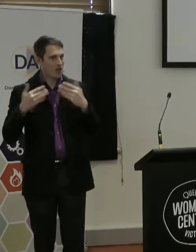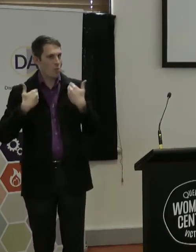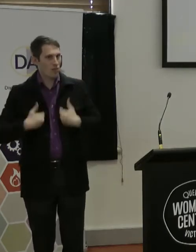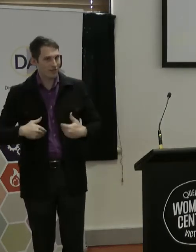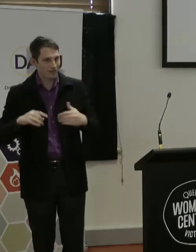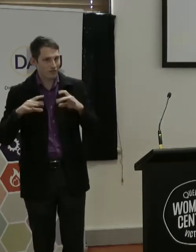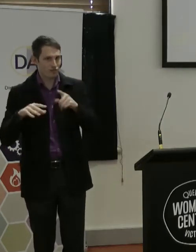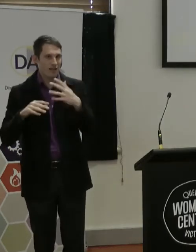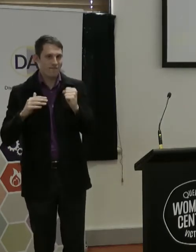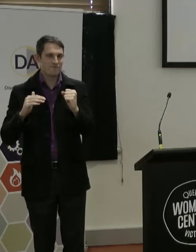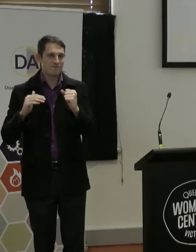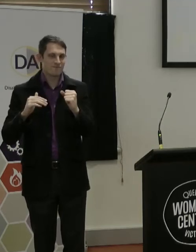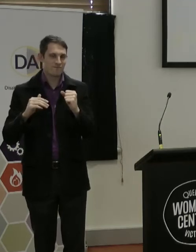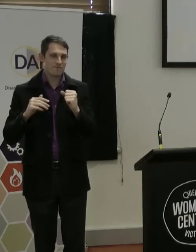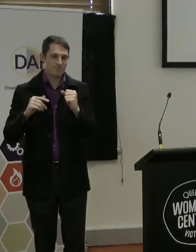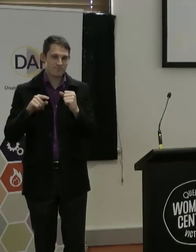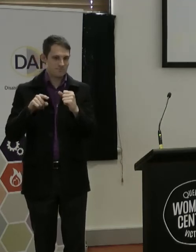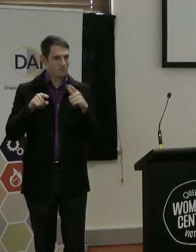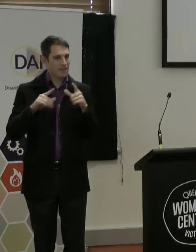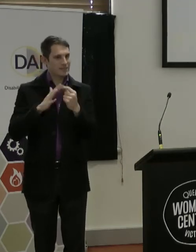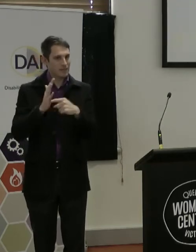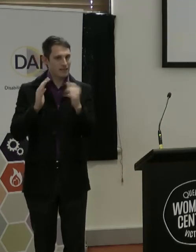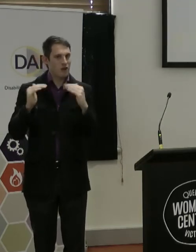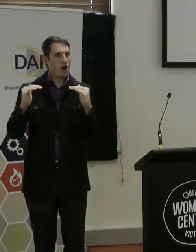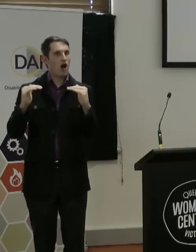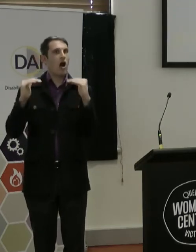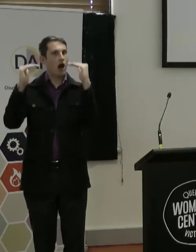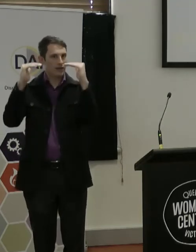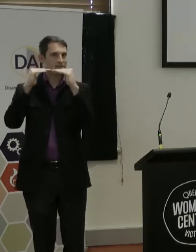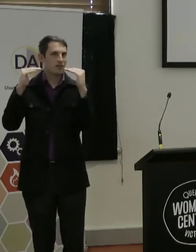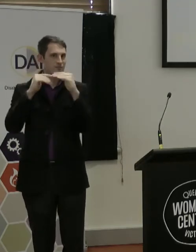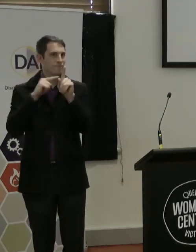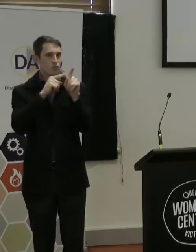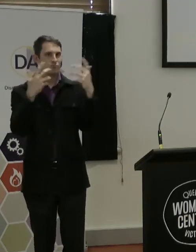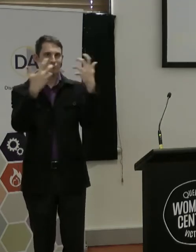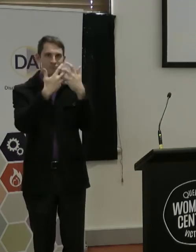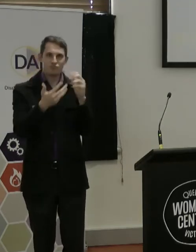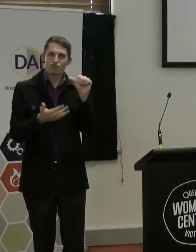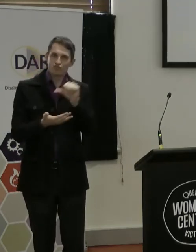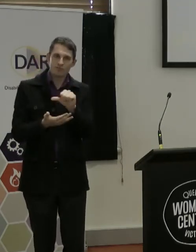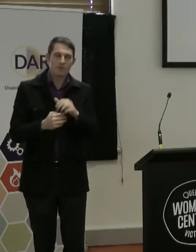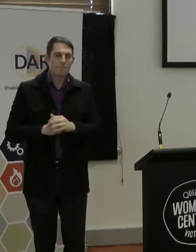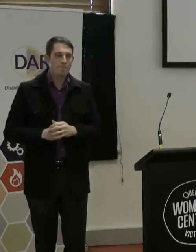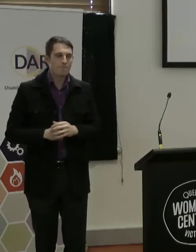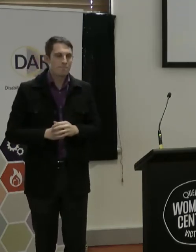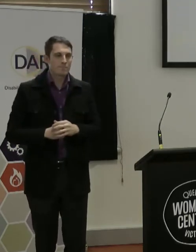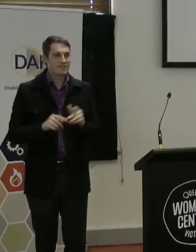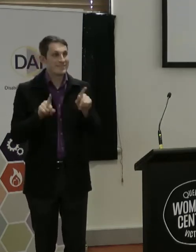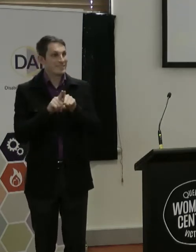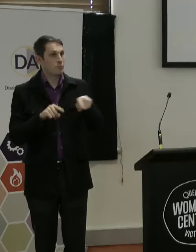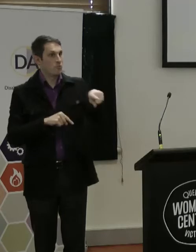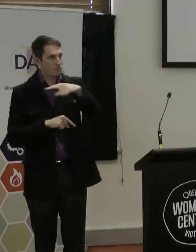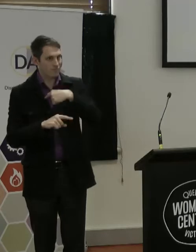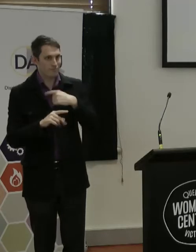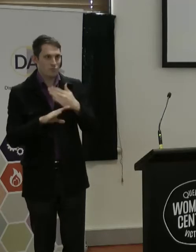possible standard in regards to the implementation of its human rights obligations, and so it should be. And as all of us advocates know,